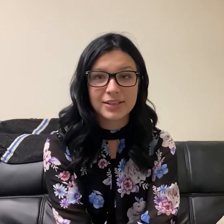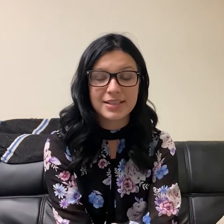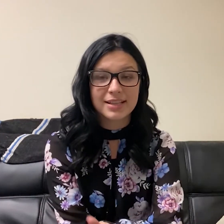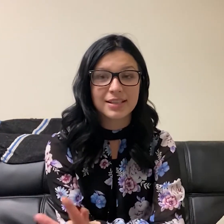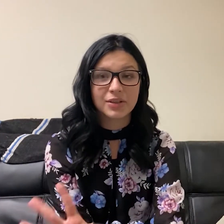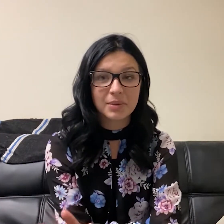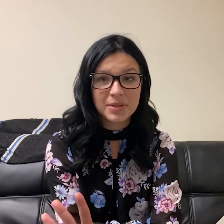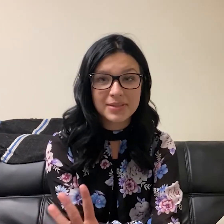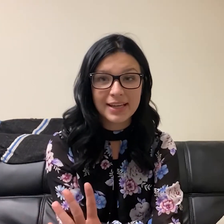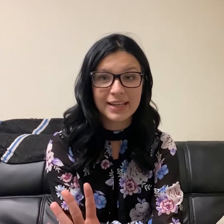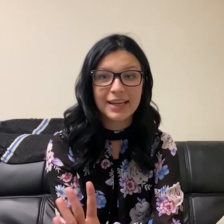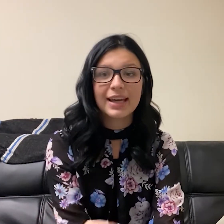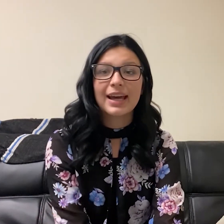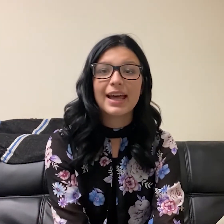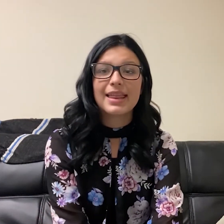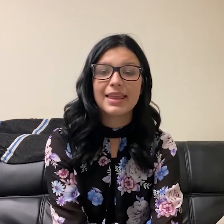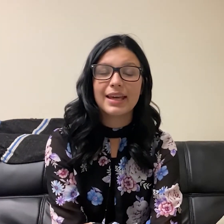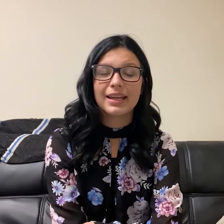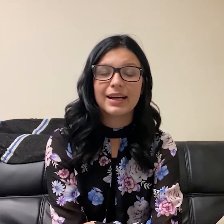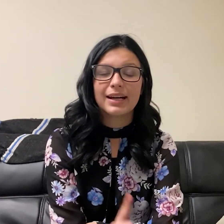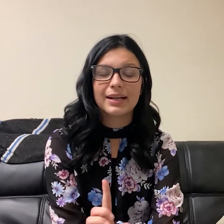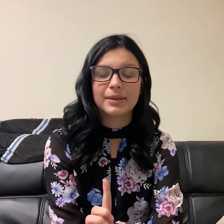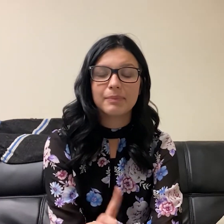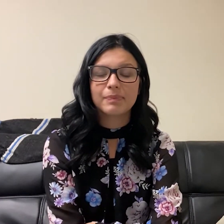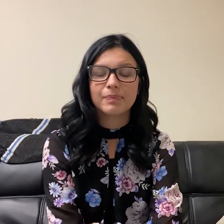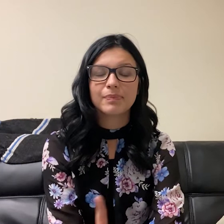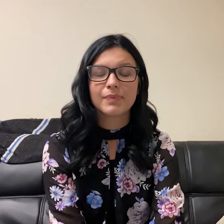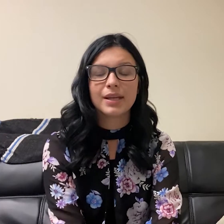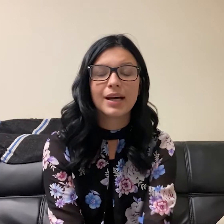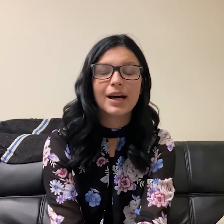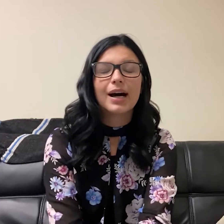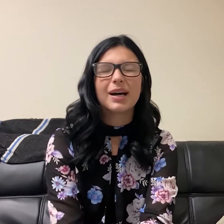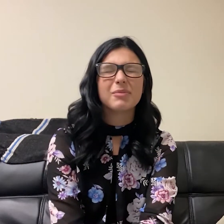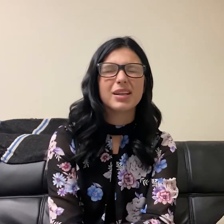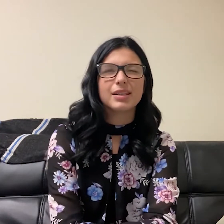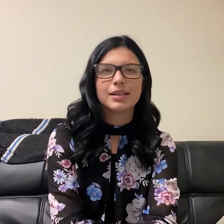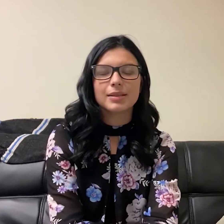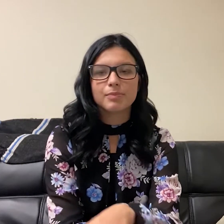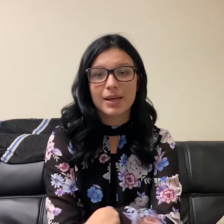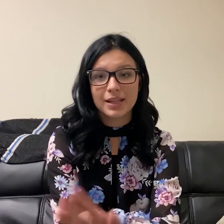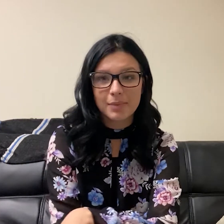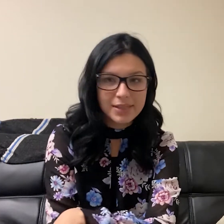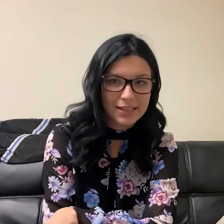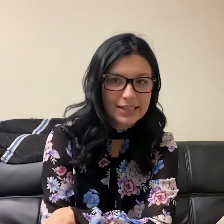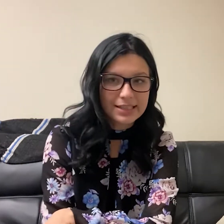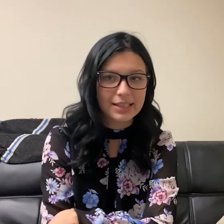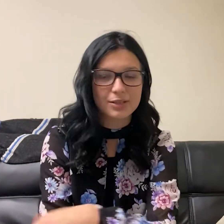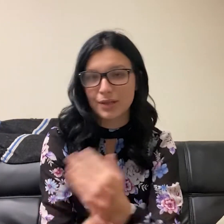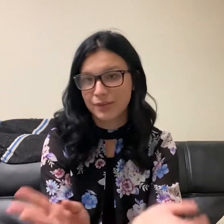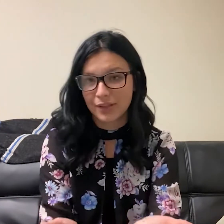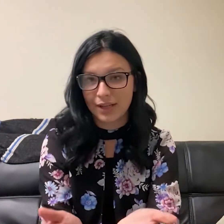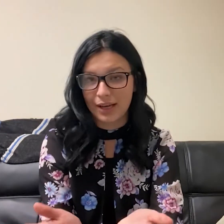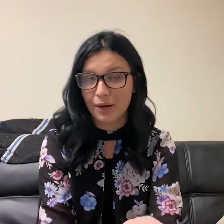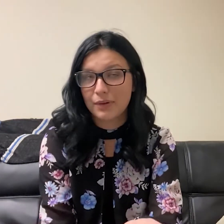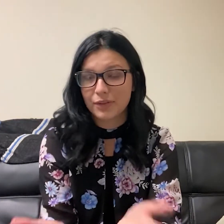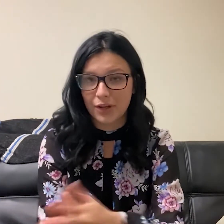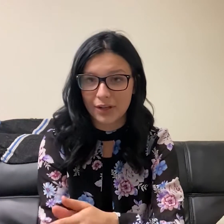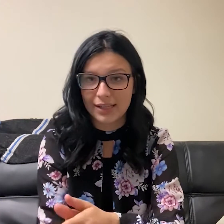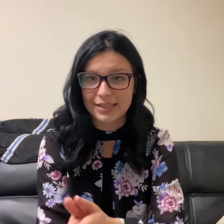as a crypto tech, and then I'm gonna make it up to an E6, however long that takes.